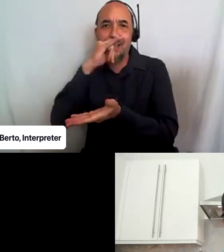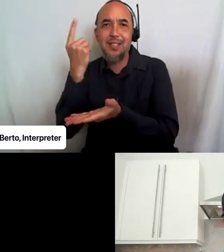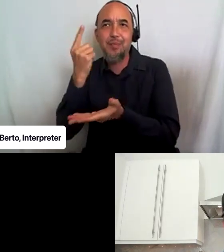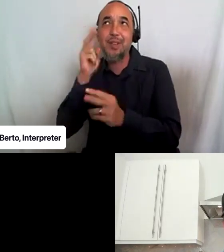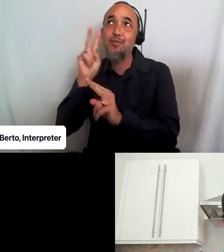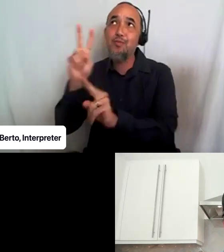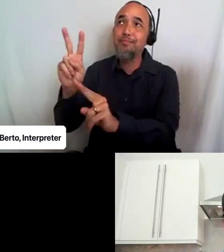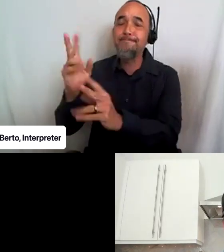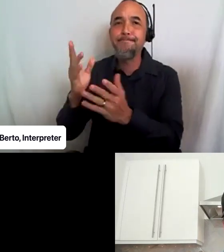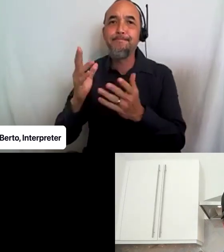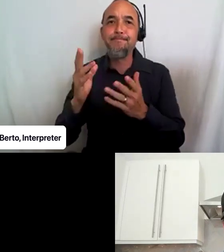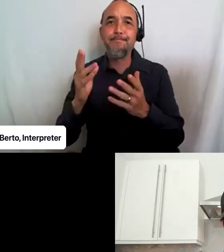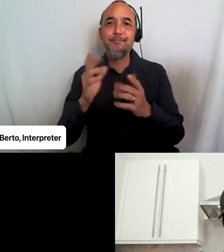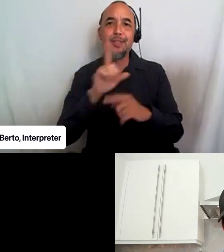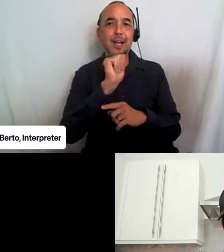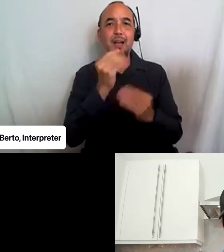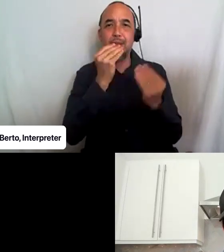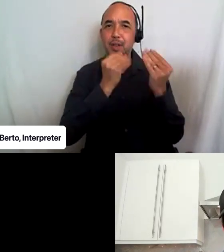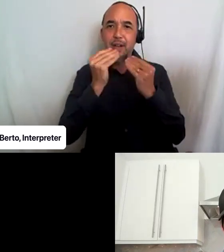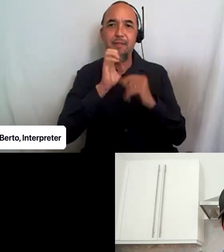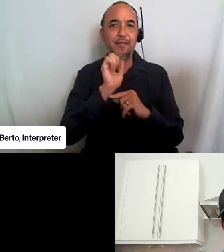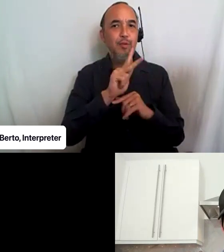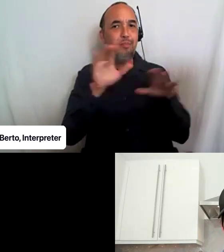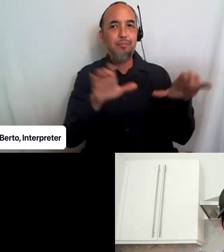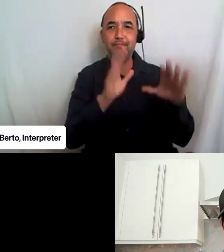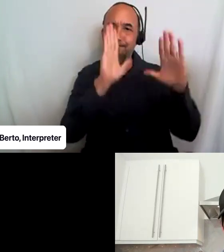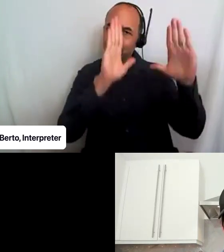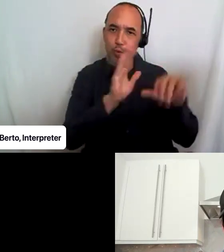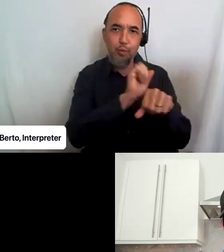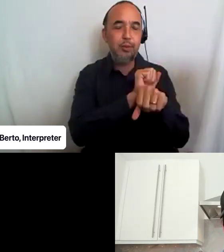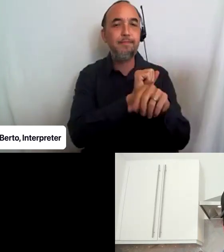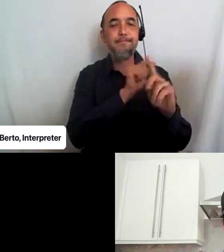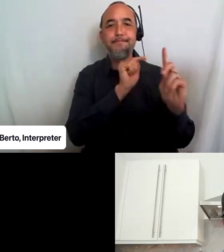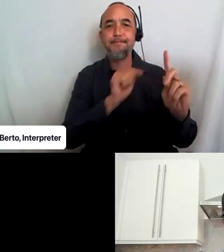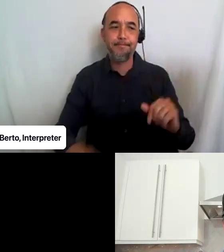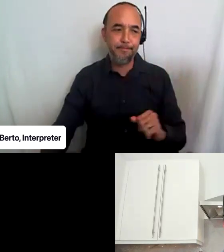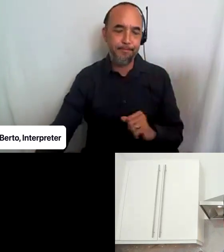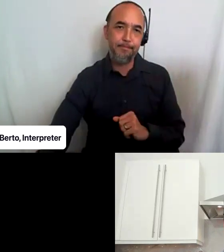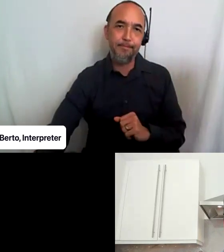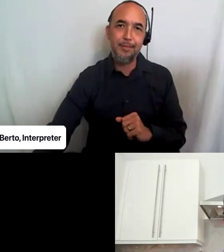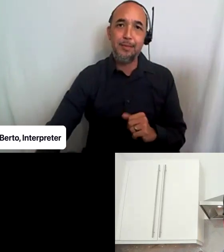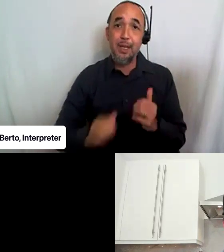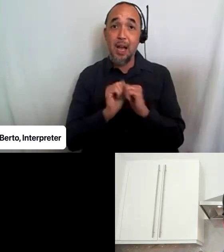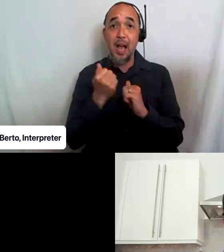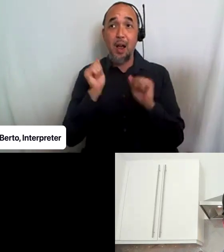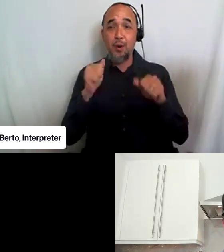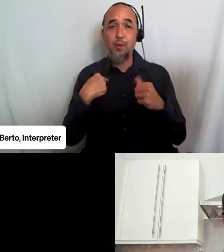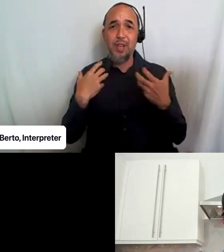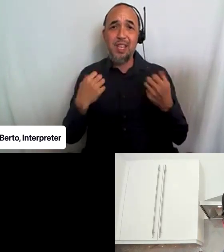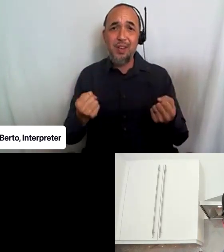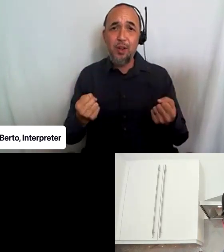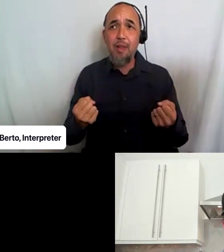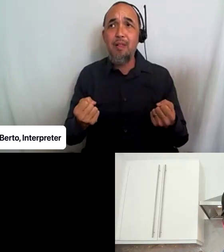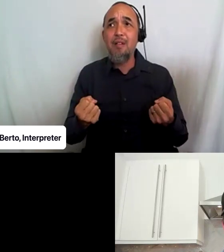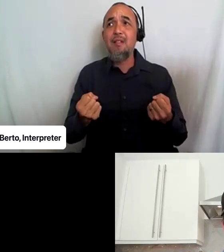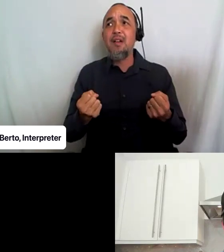So the LA Food Bank has done great work, and I appreciate you guys. Just the only way to heal, the only way to keep spreading love is to be